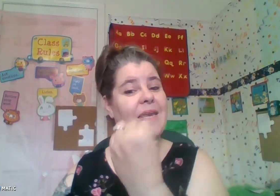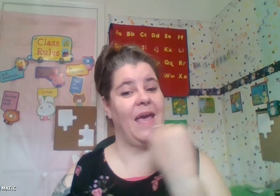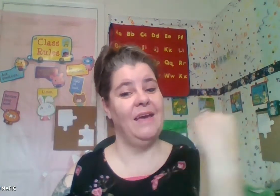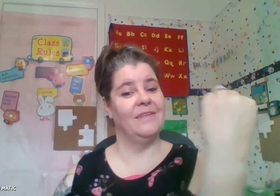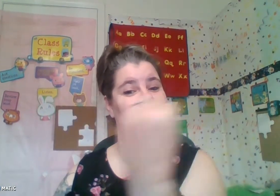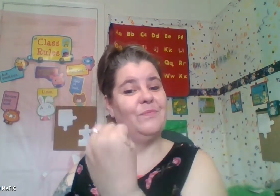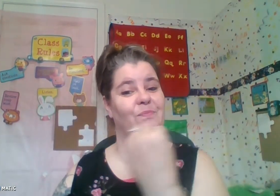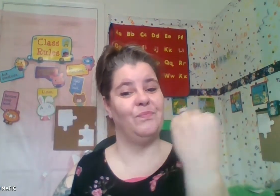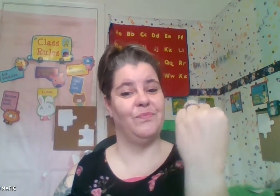Monday,